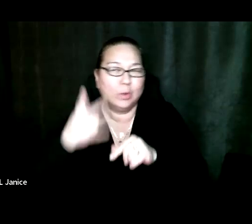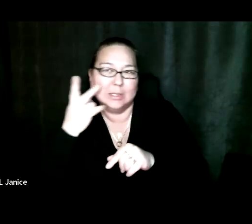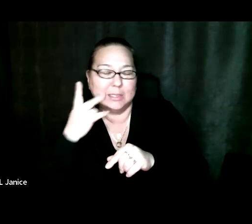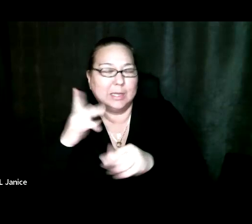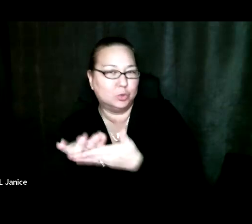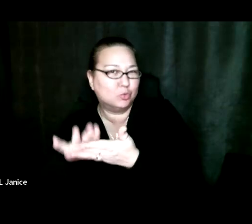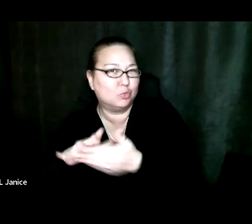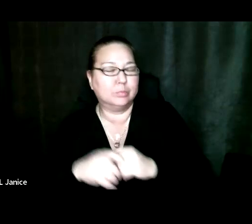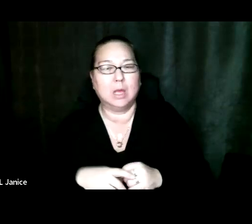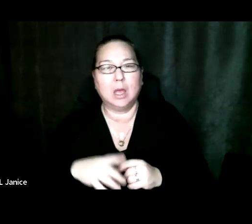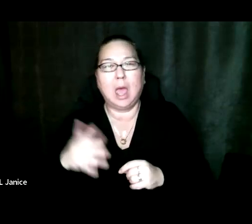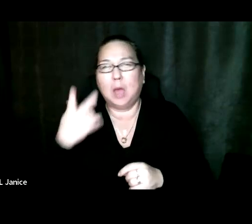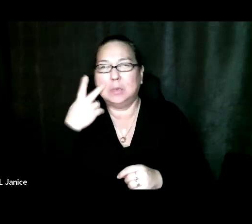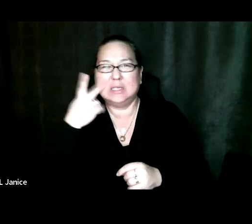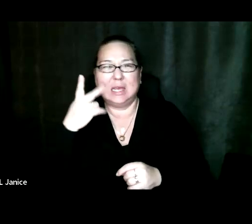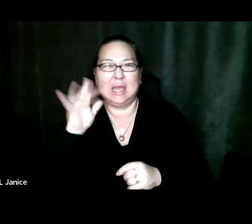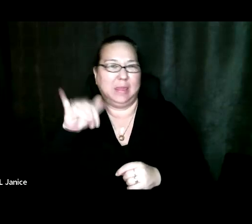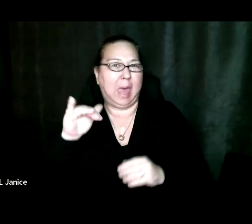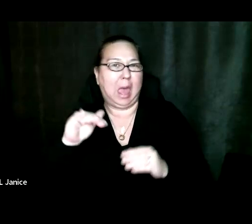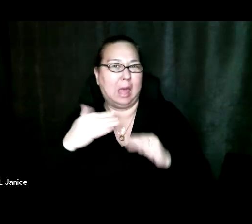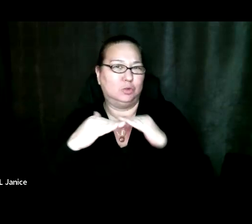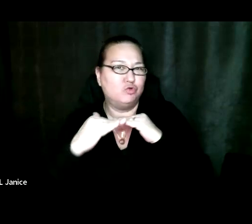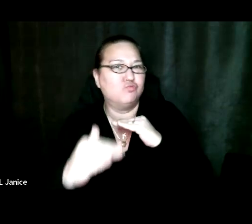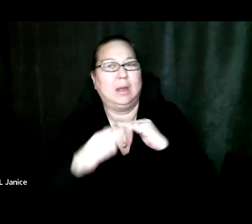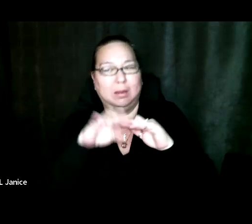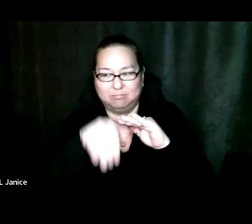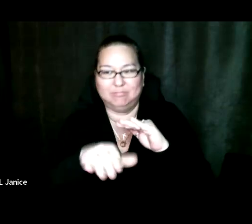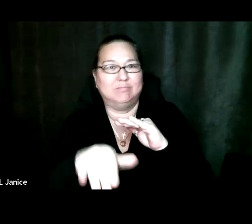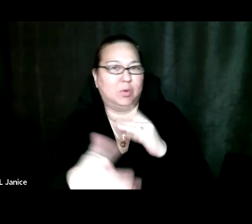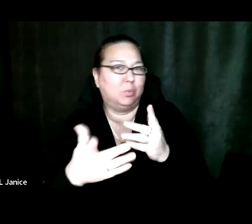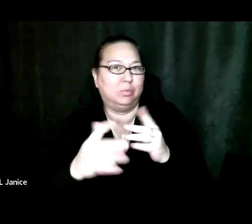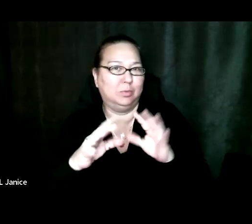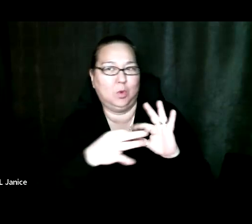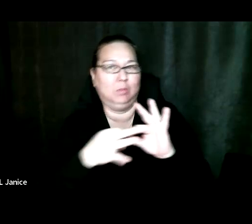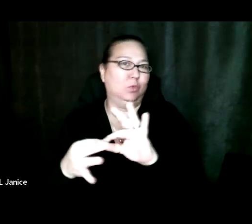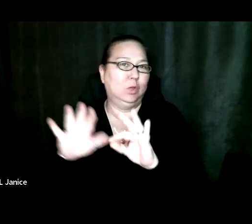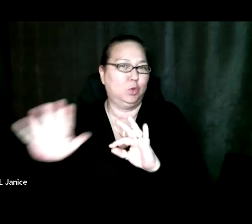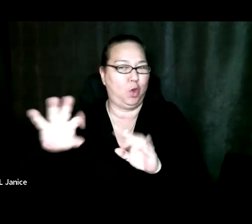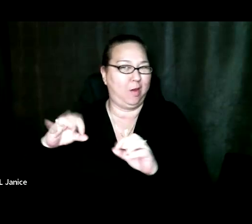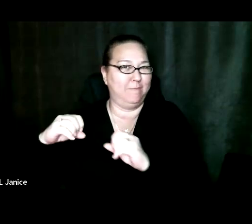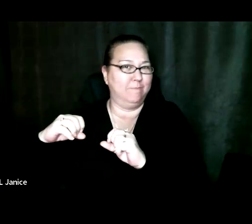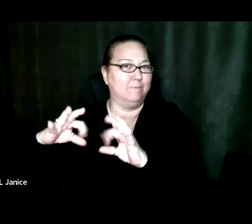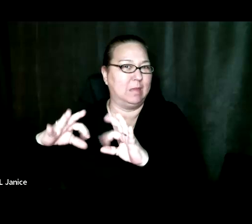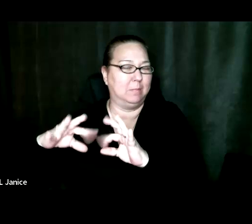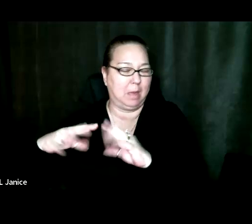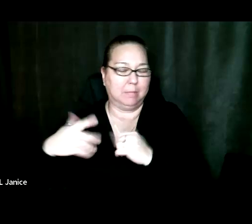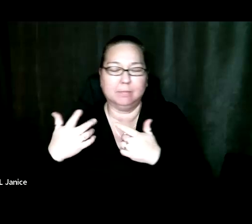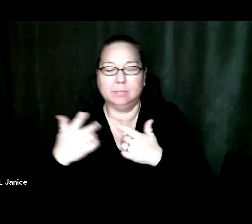seeing in terms of their feedback. But we also want and intend to do, very specifically some sort